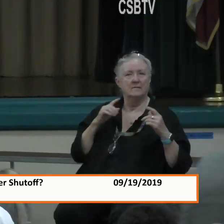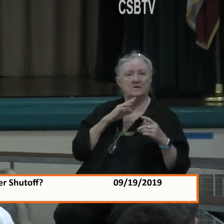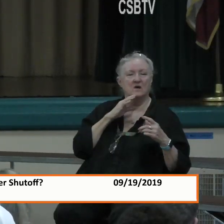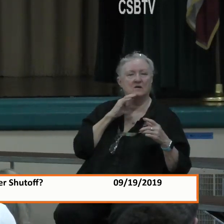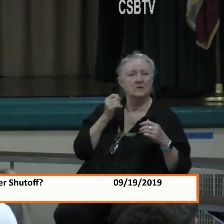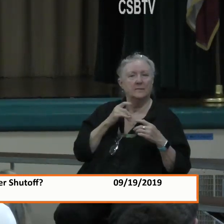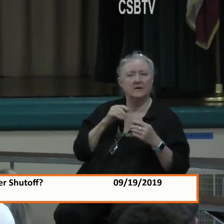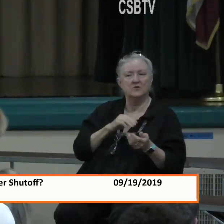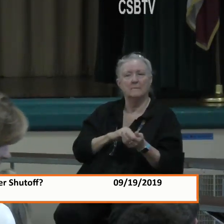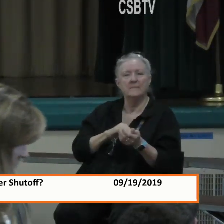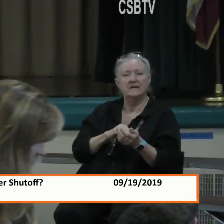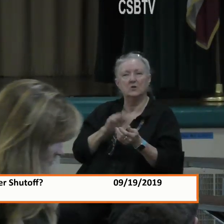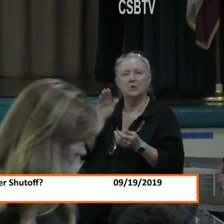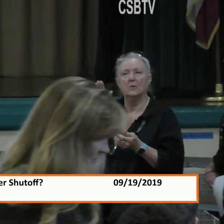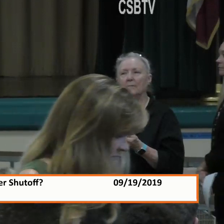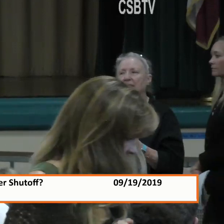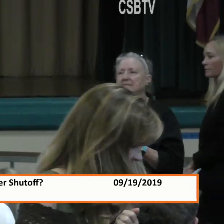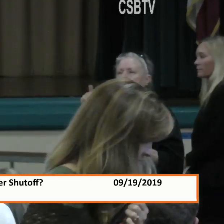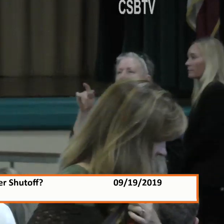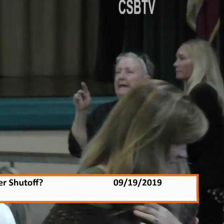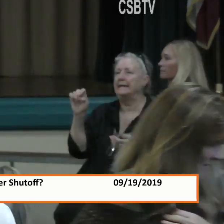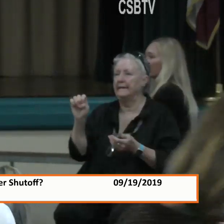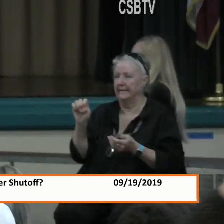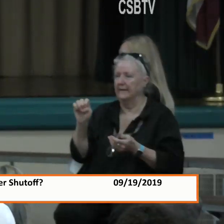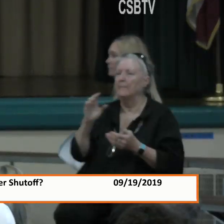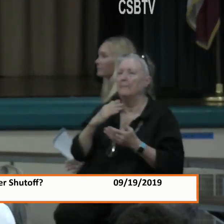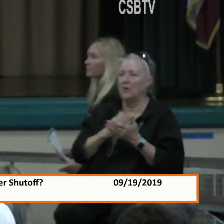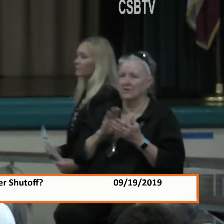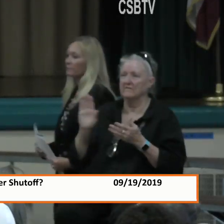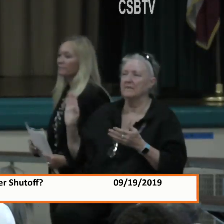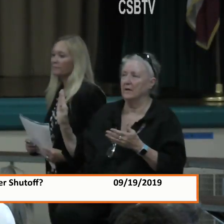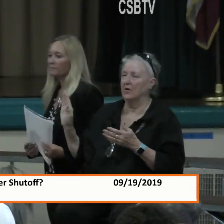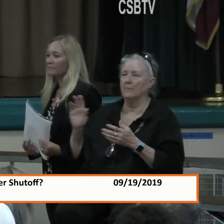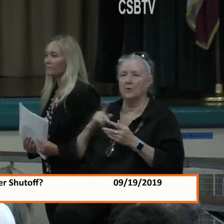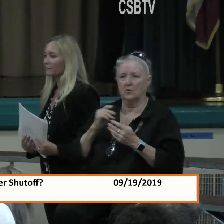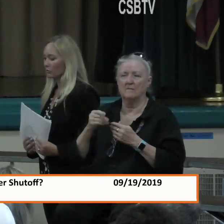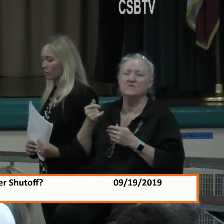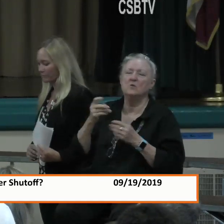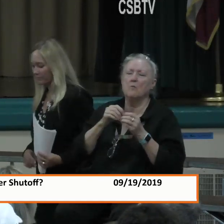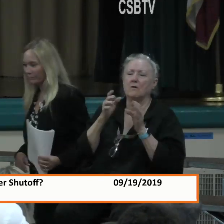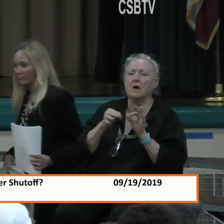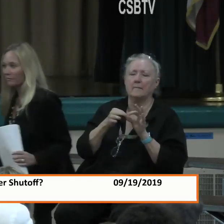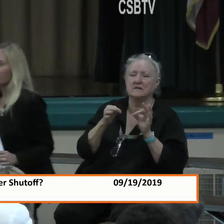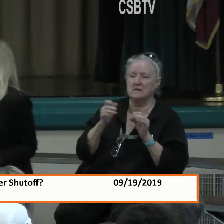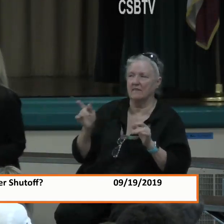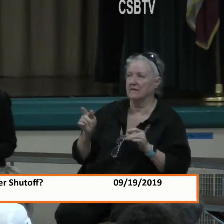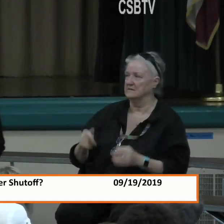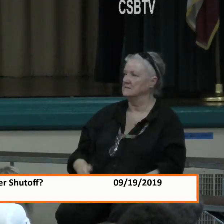about the medical baseline part of the program. Just a couple more comments on that.